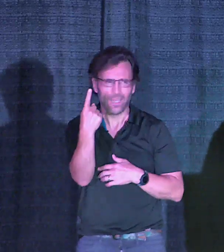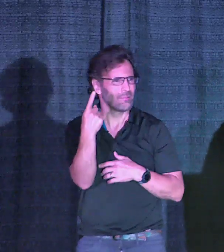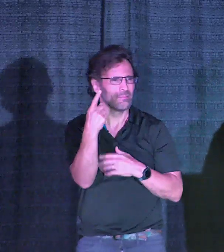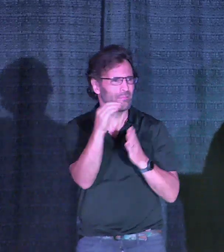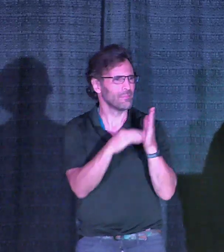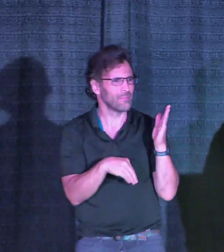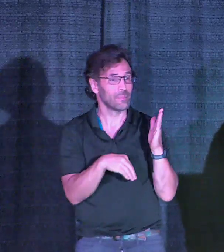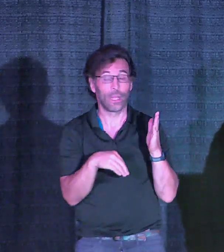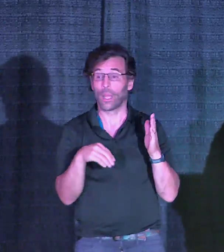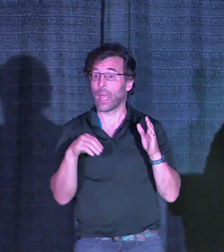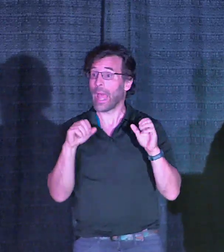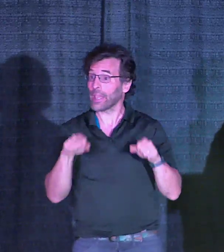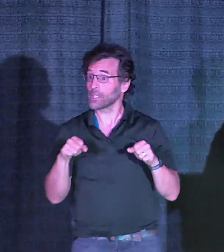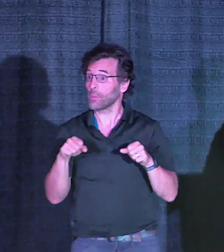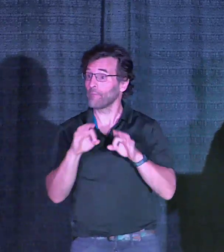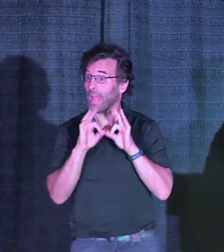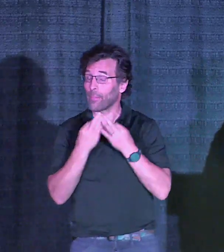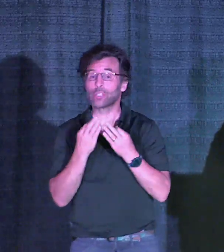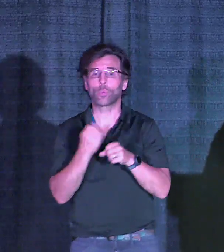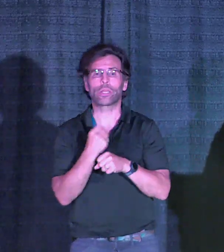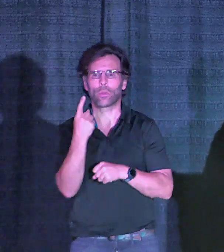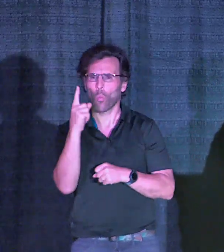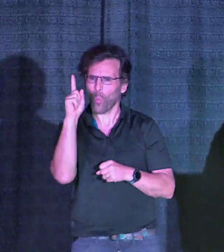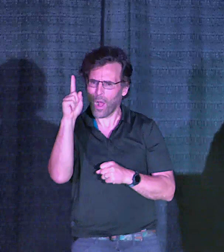And eligible families will receive